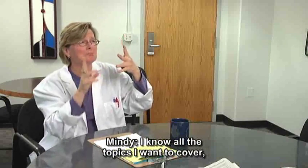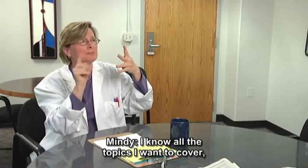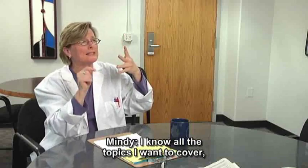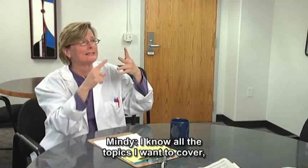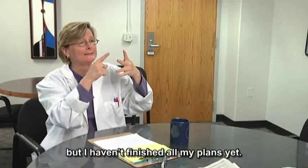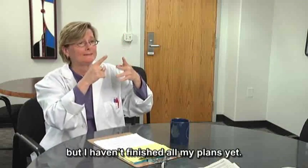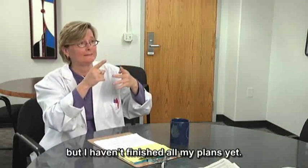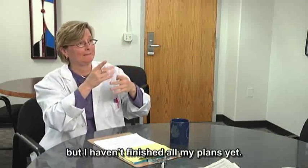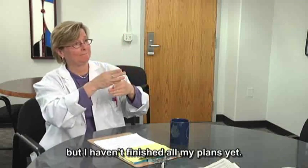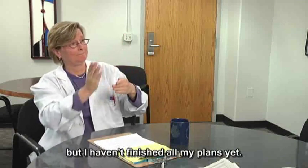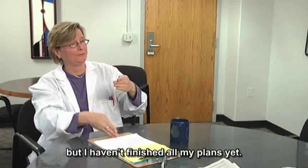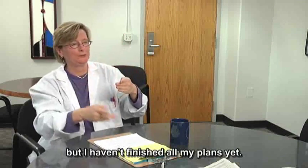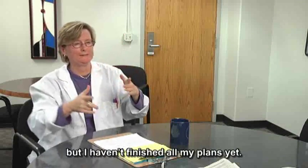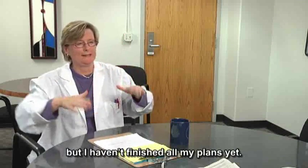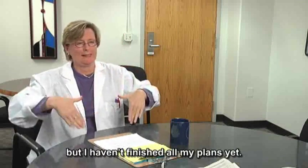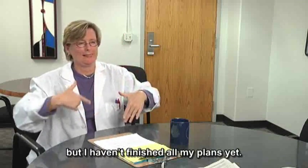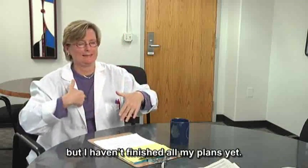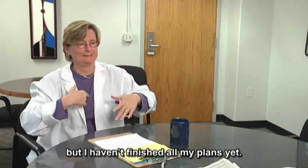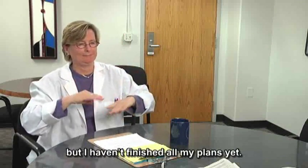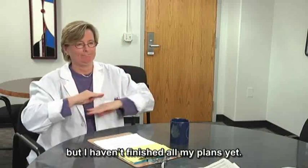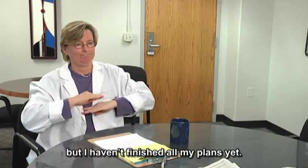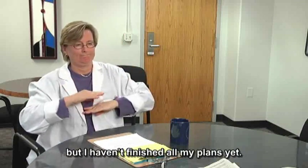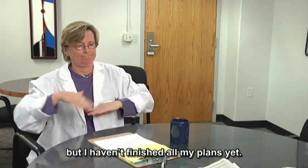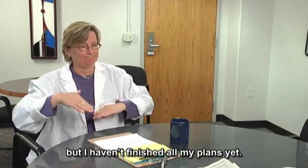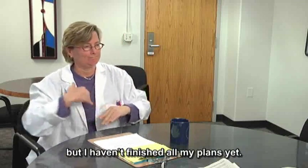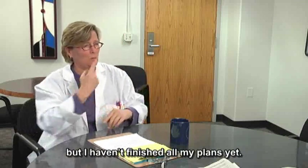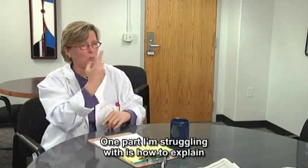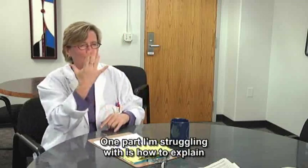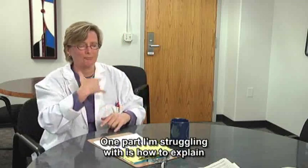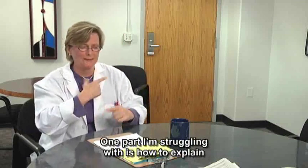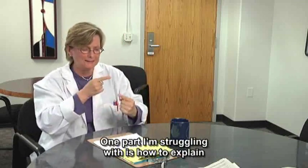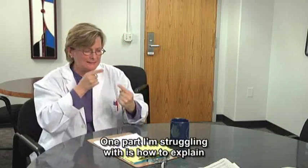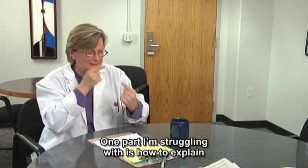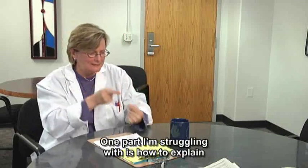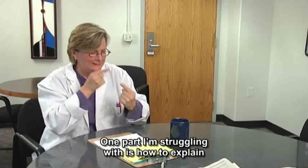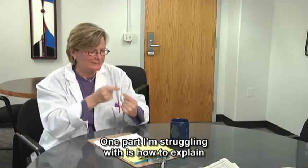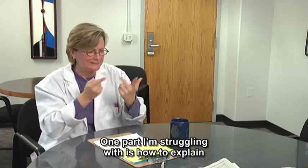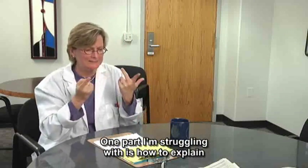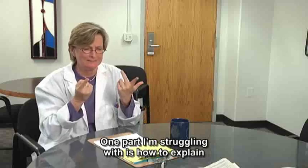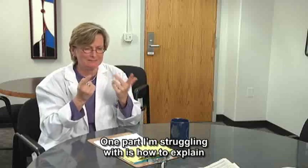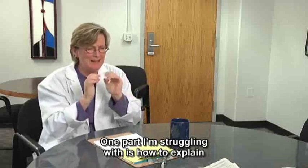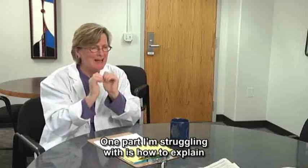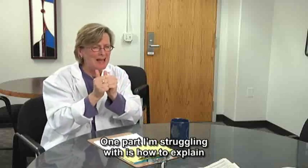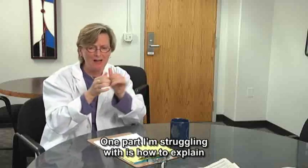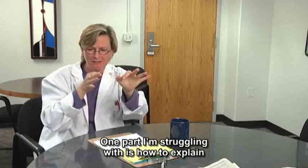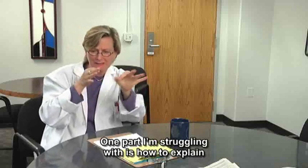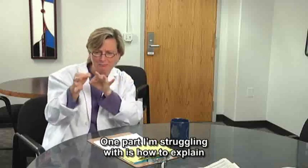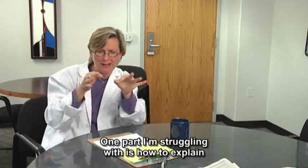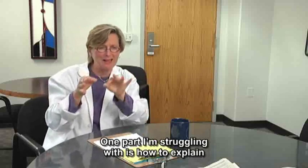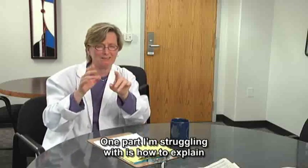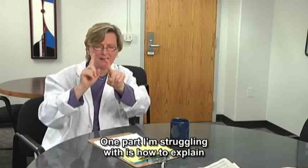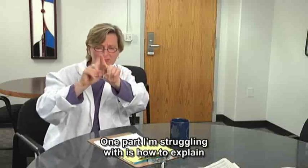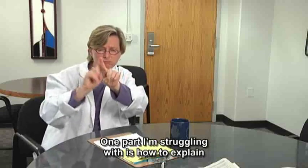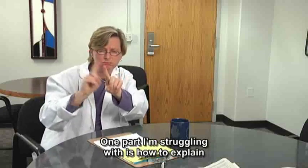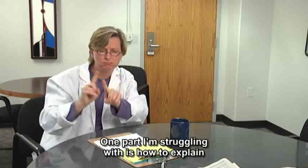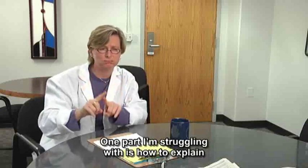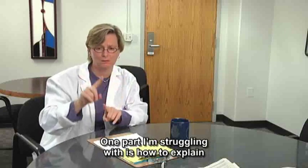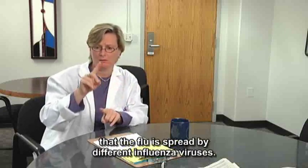haven't finished all my plans yet. One part I'm struggling with is how to explain that the flu is spread by different